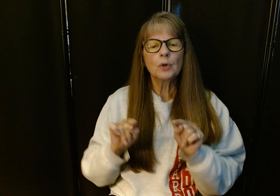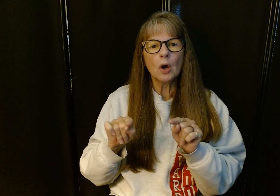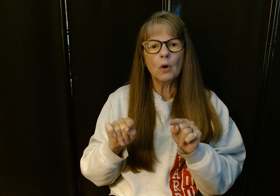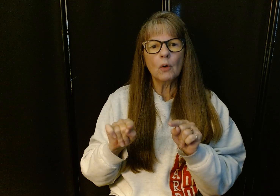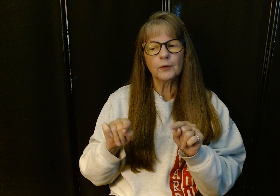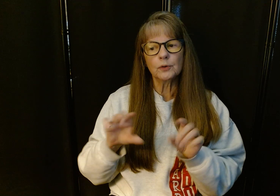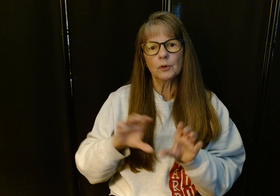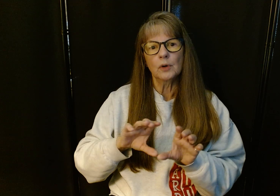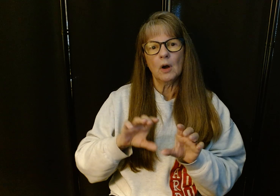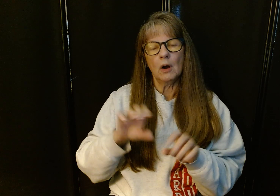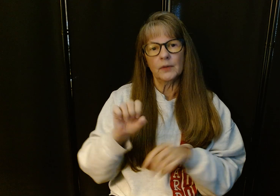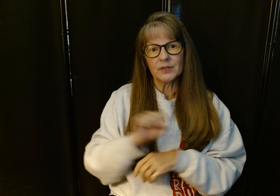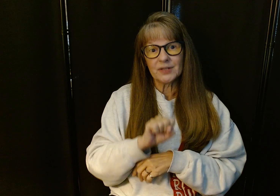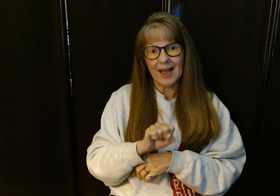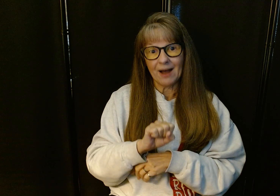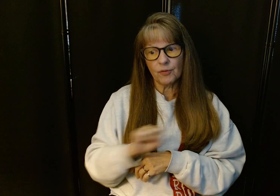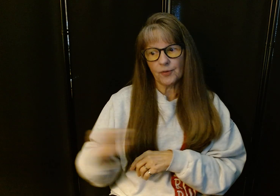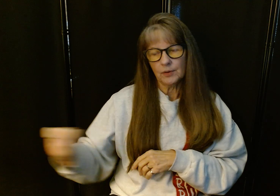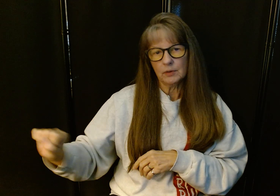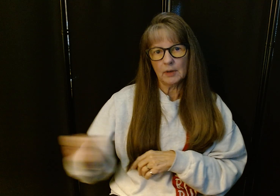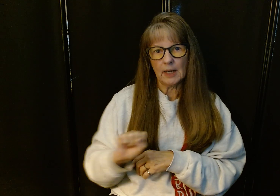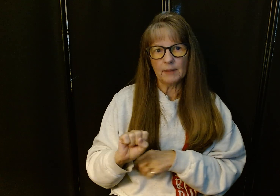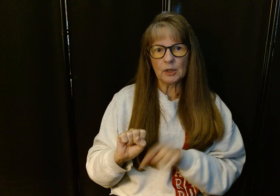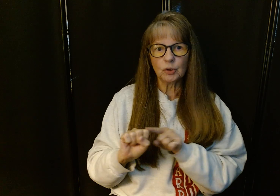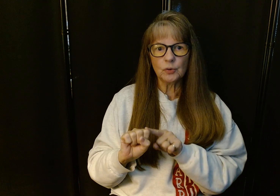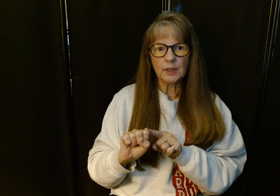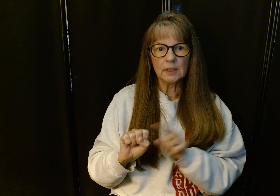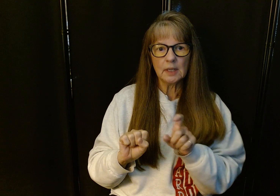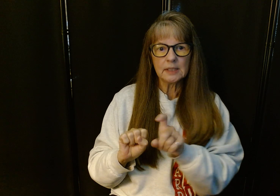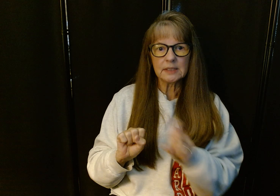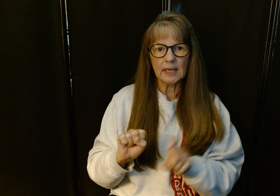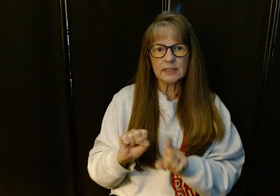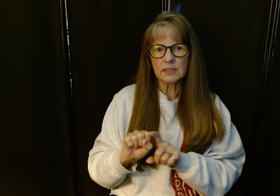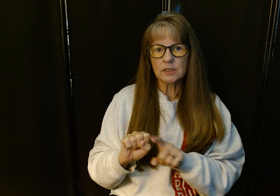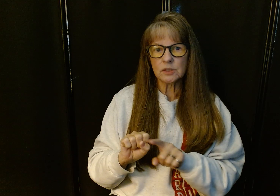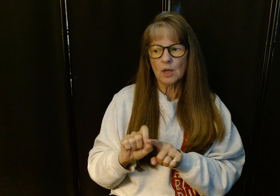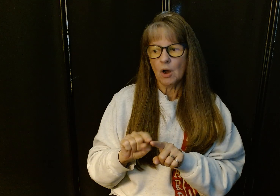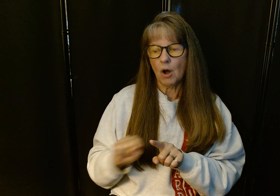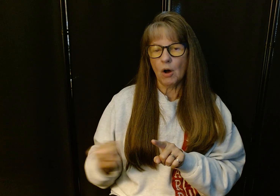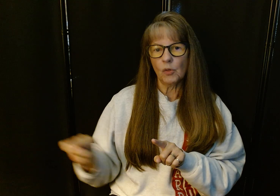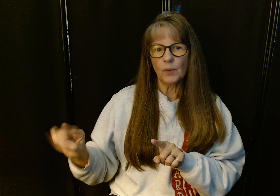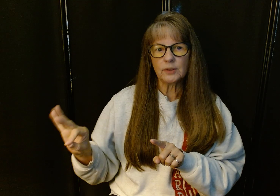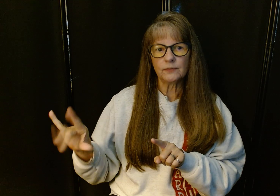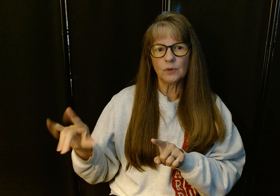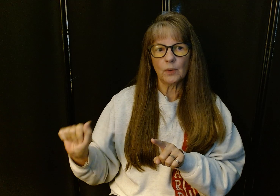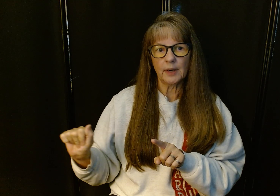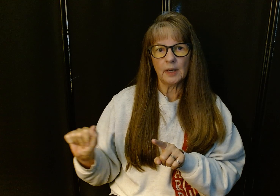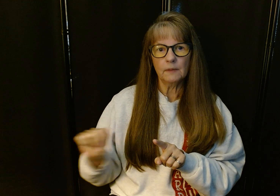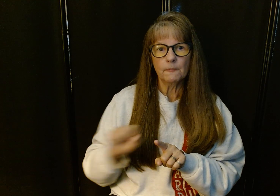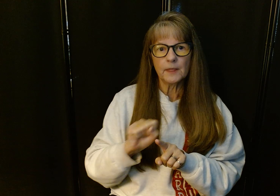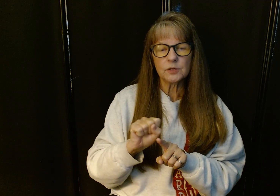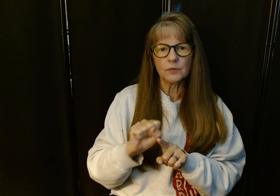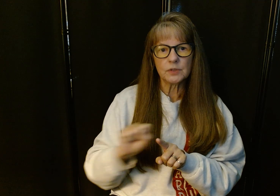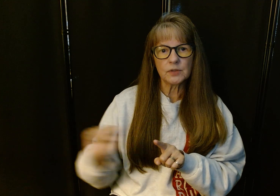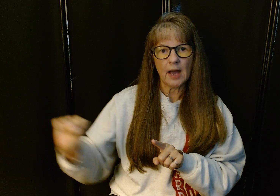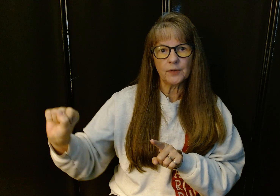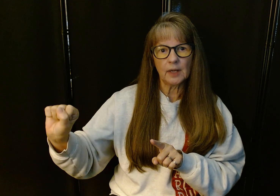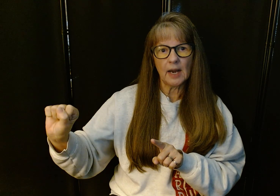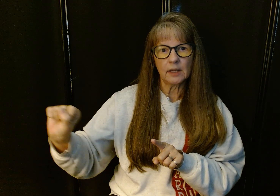go further on the south, and I'm including Texas all the way to Florida, so the south, and it kind of